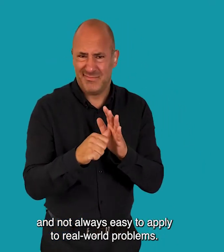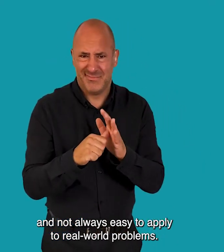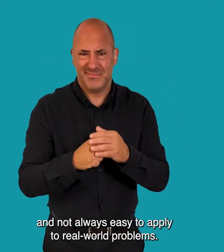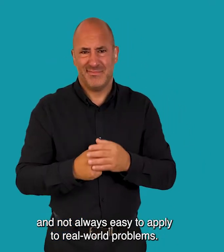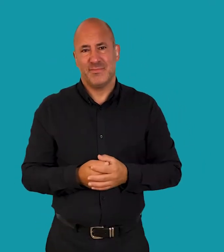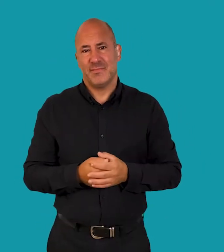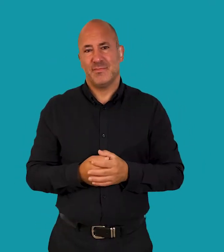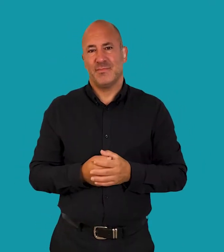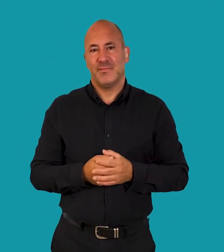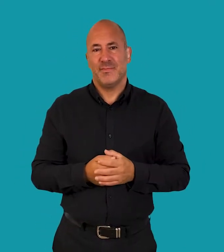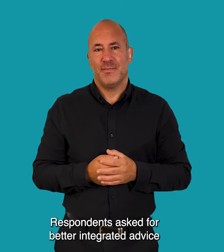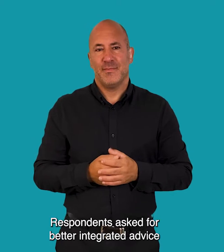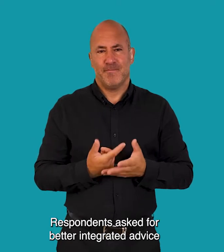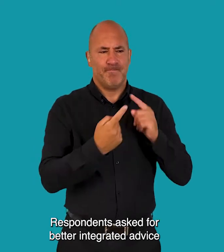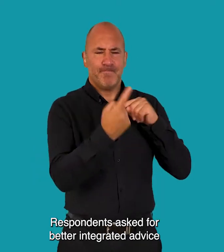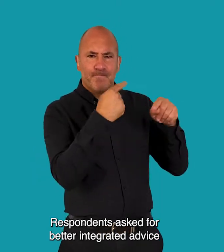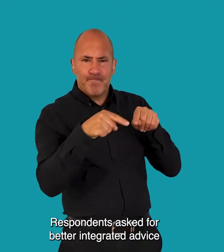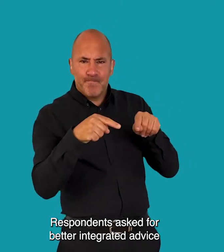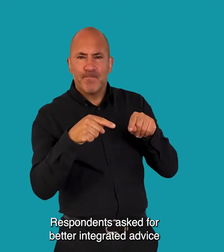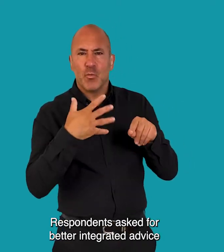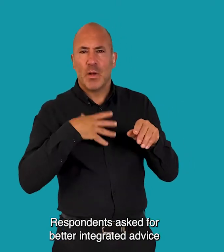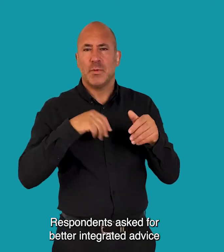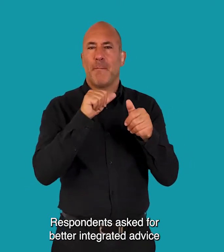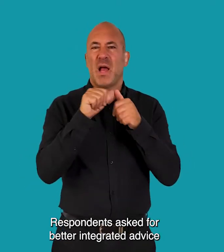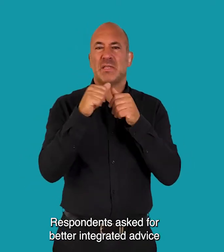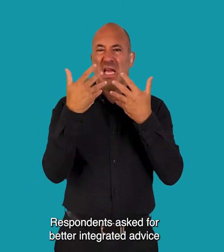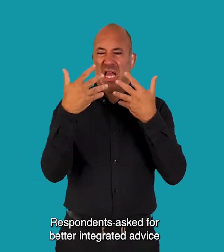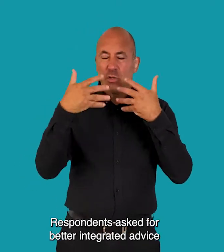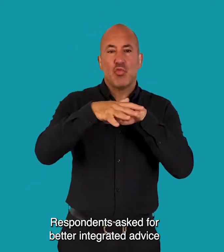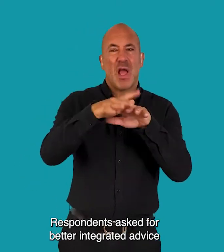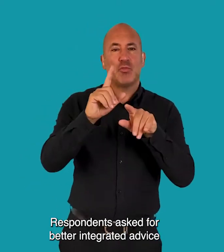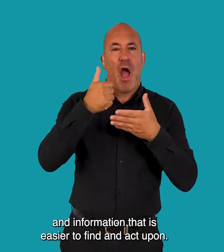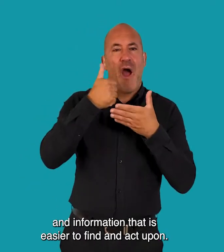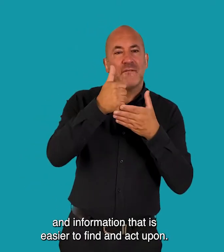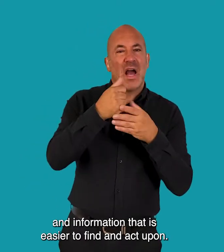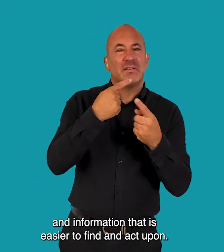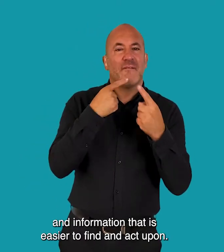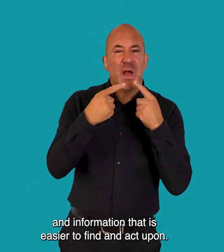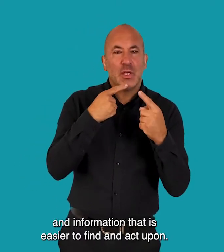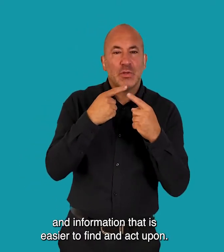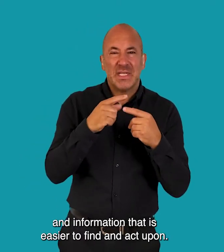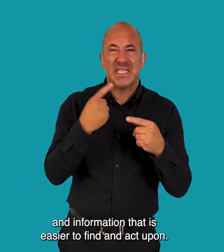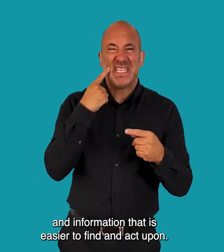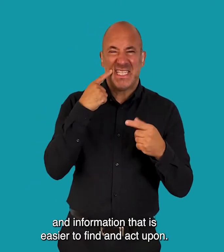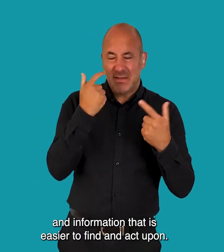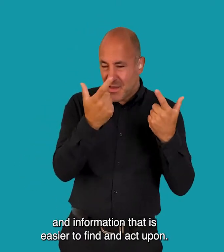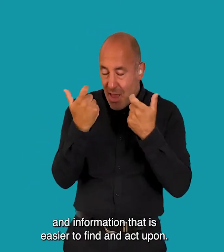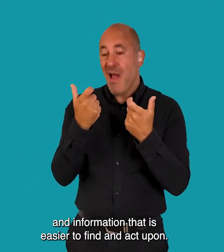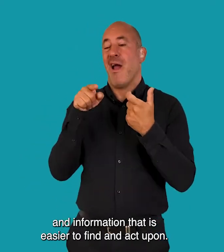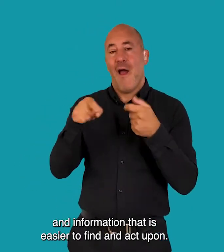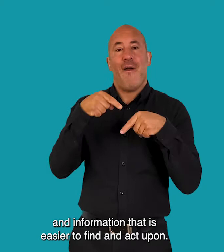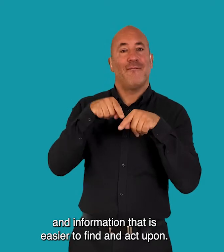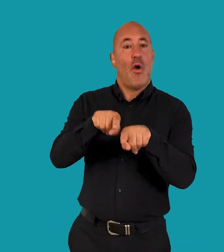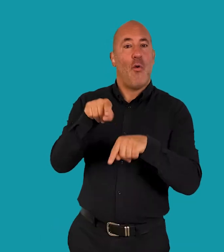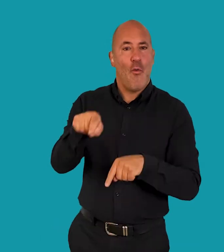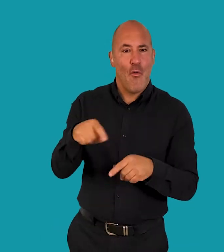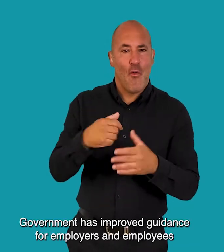problems. Respondents ask for better integrated advice and information that is easier to find and act upon. Government